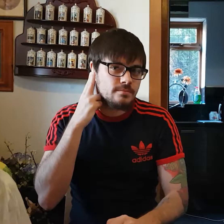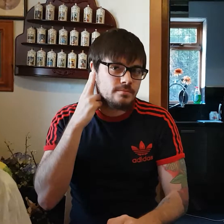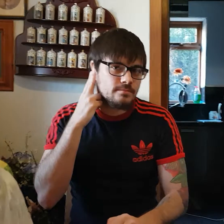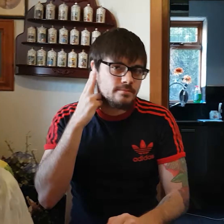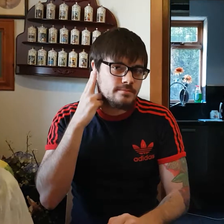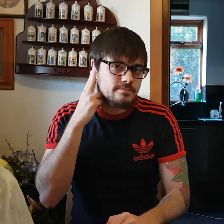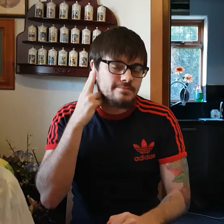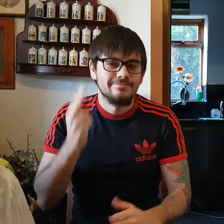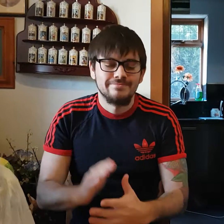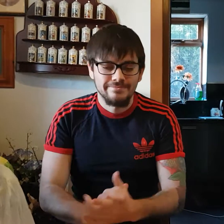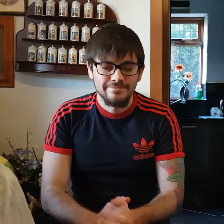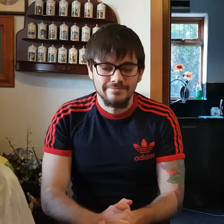and I was born profoundly deaf.